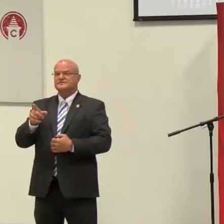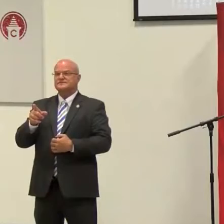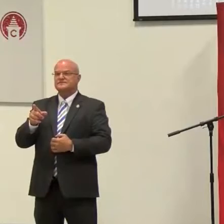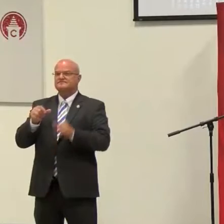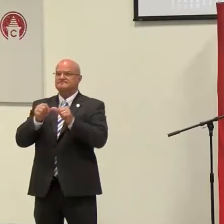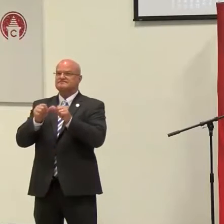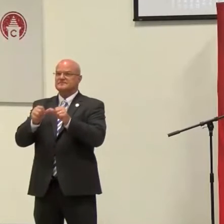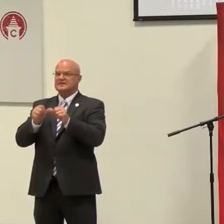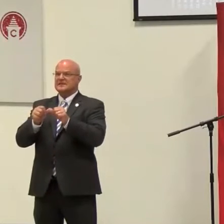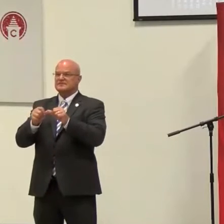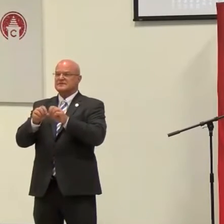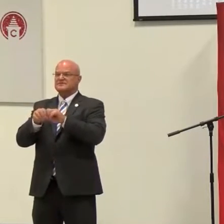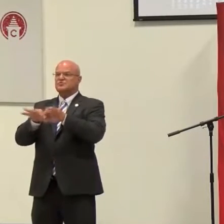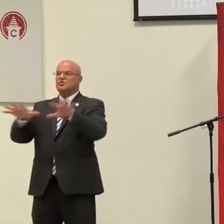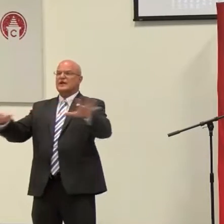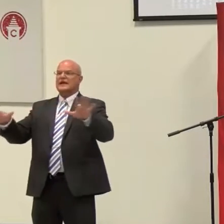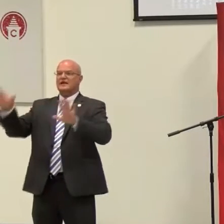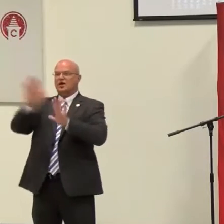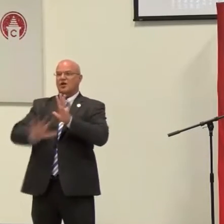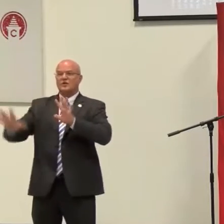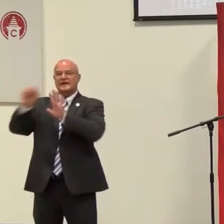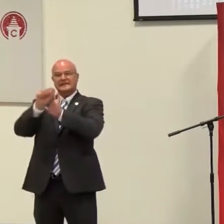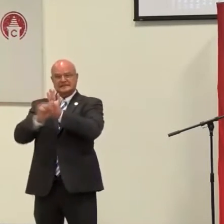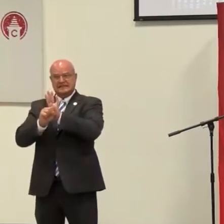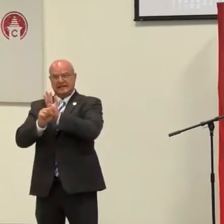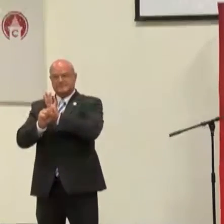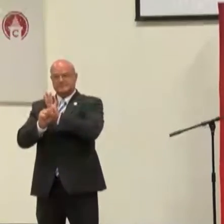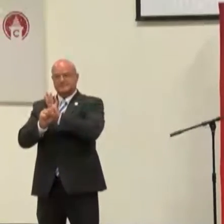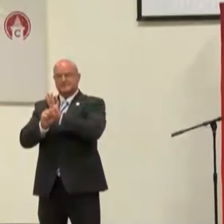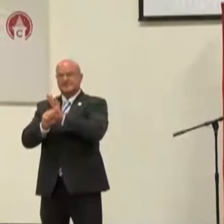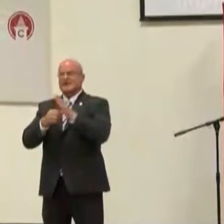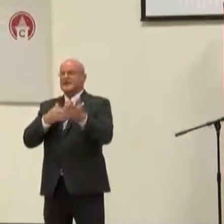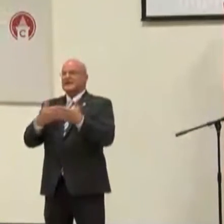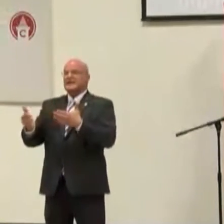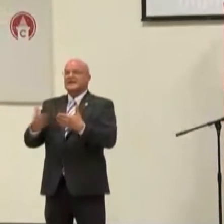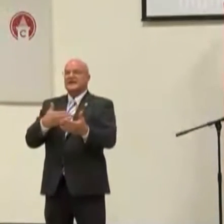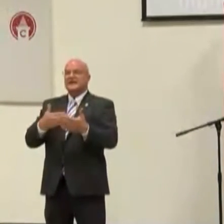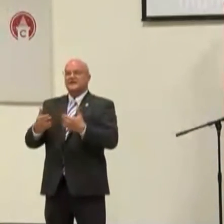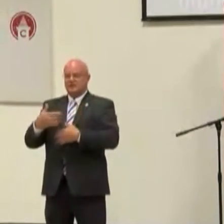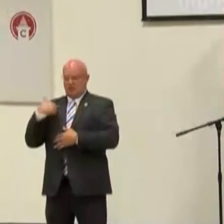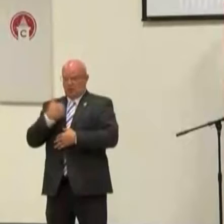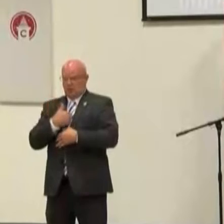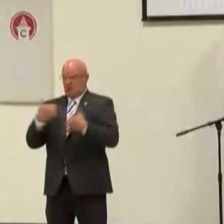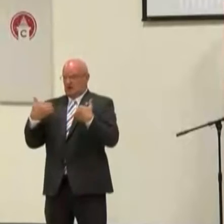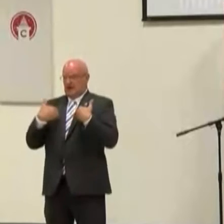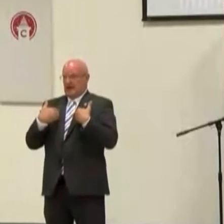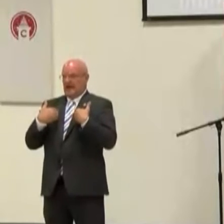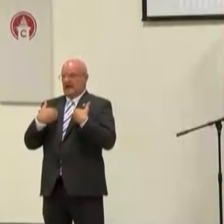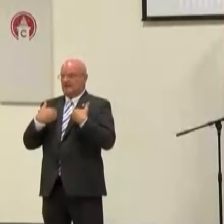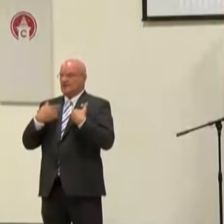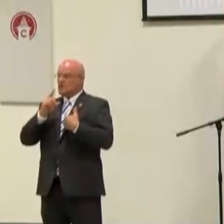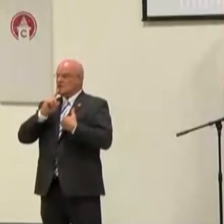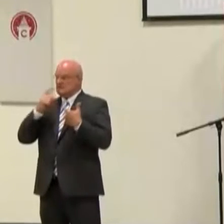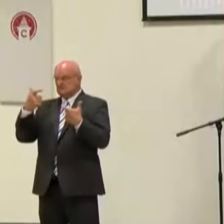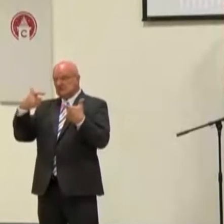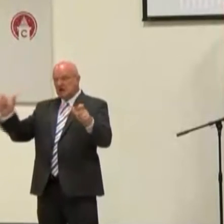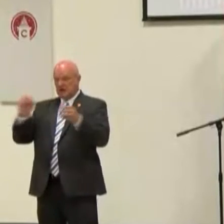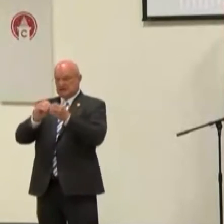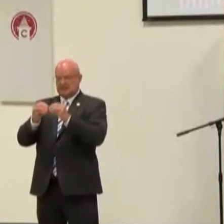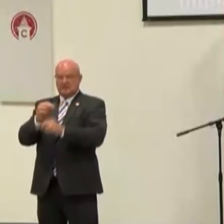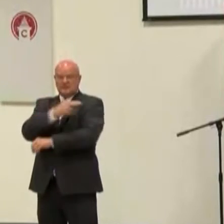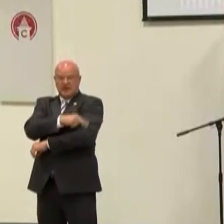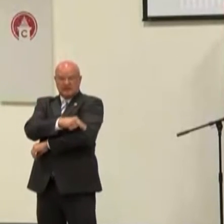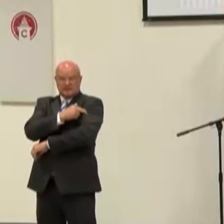they continue to be spread out across the state. And even though we're having really the largest number